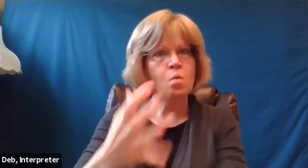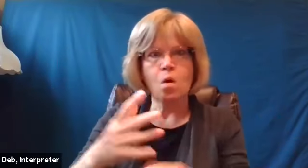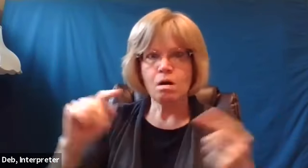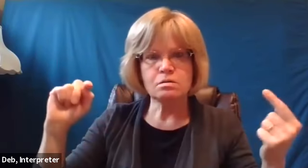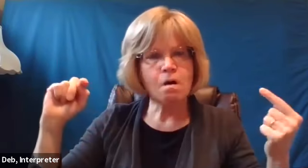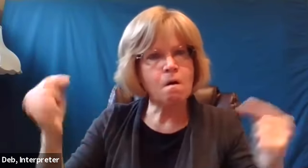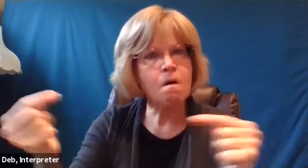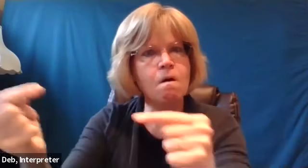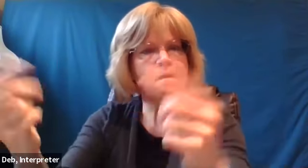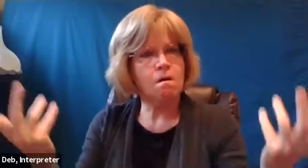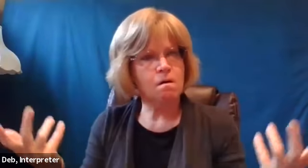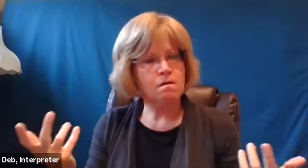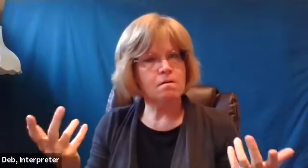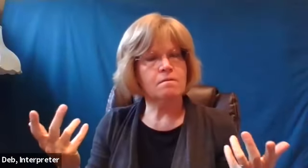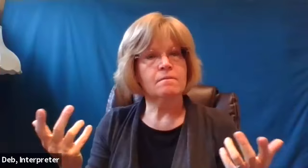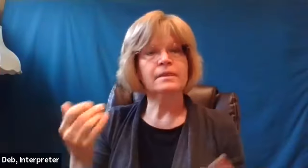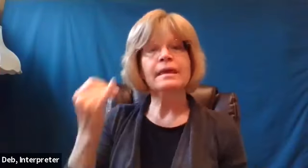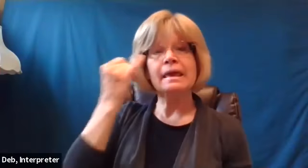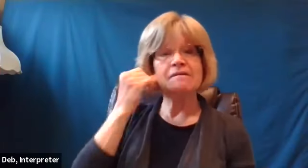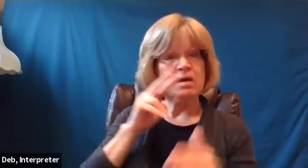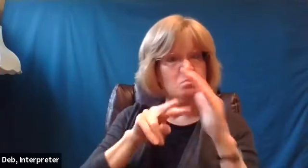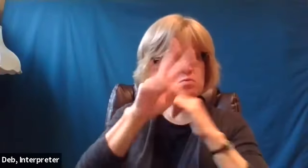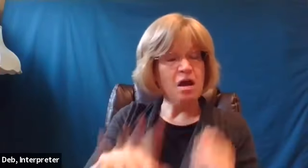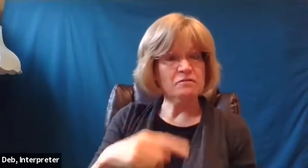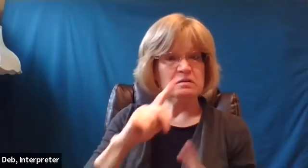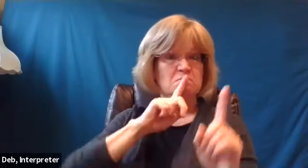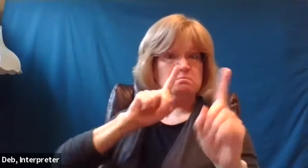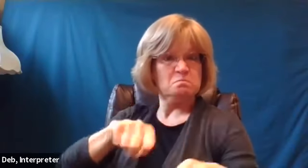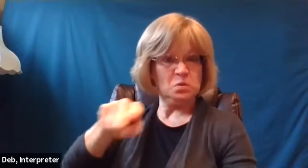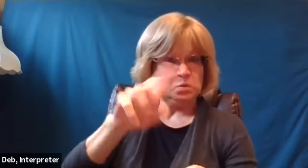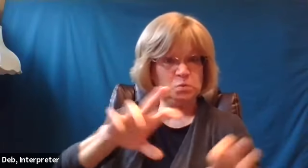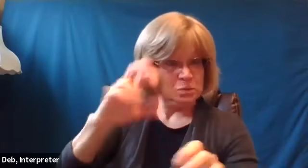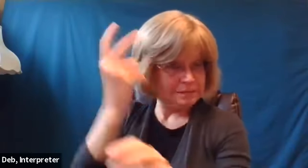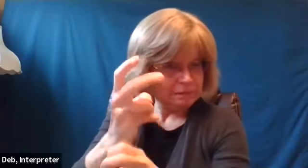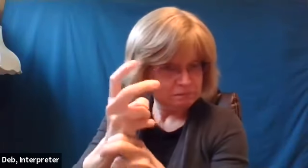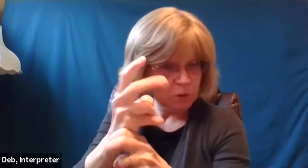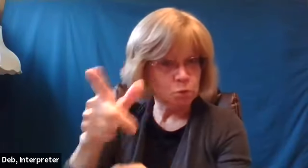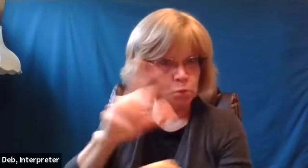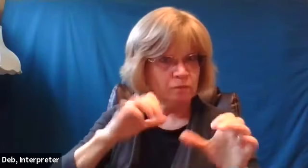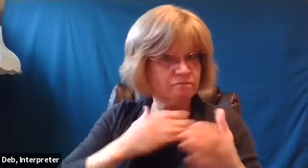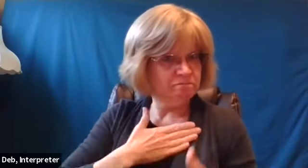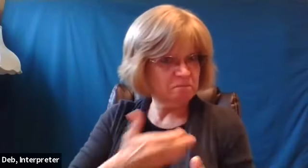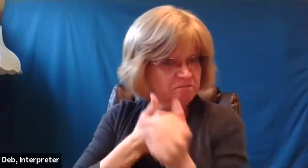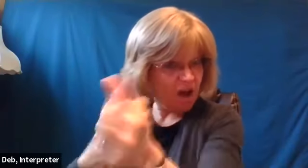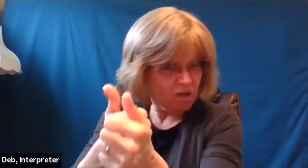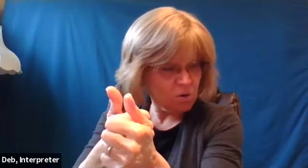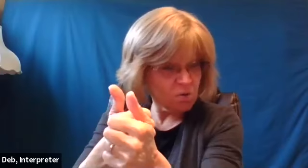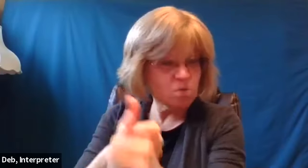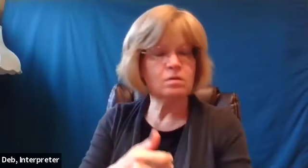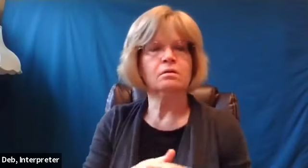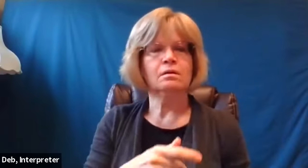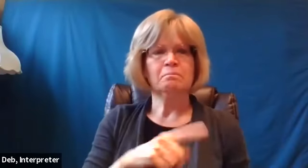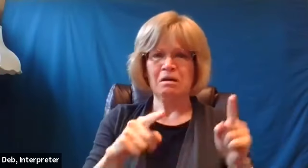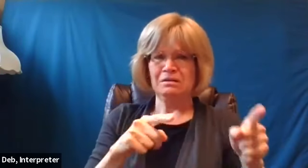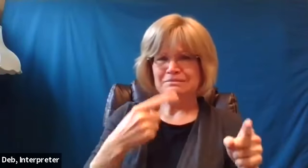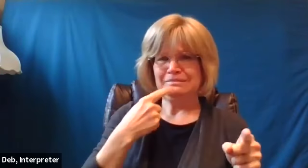harm. I wonder, if the prophet had commanded you to do something difficult, would you not have done it? How much more when all he said to you